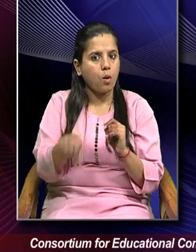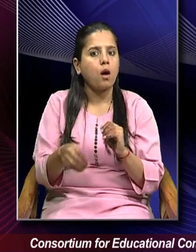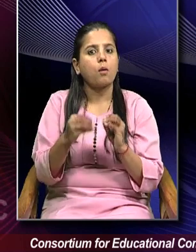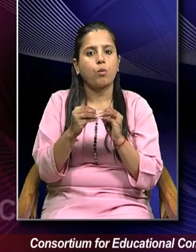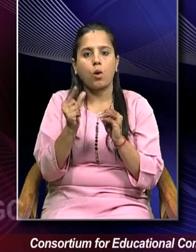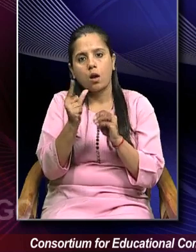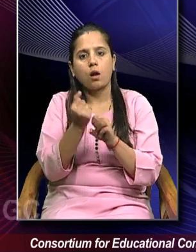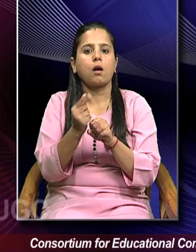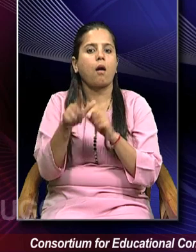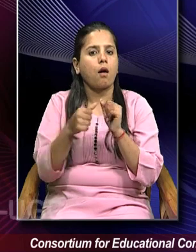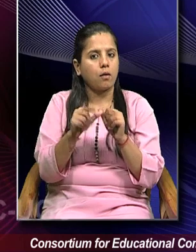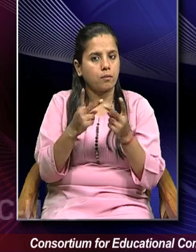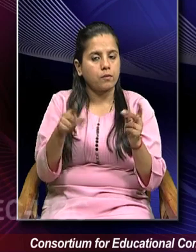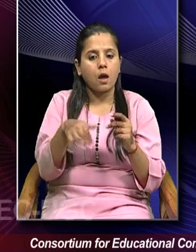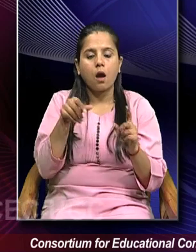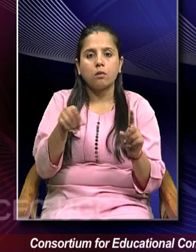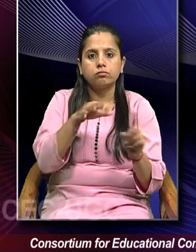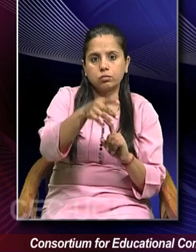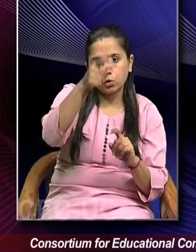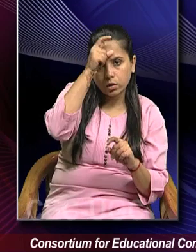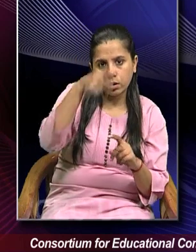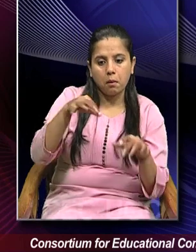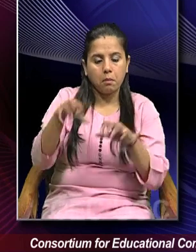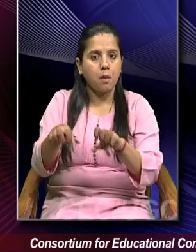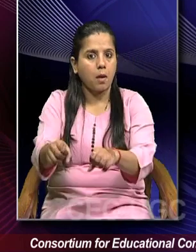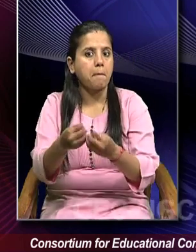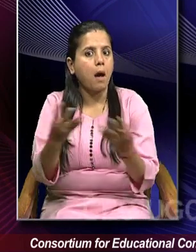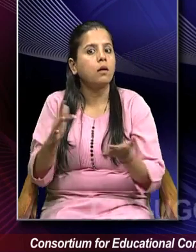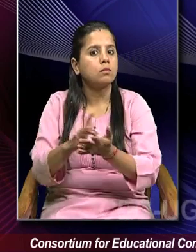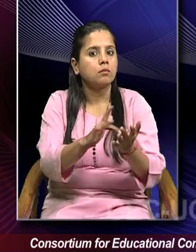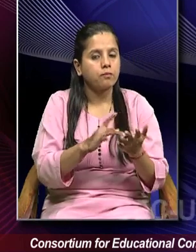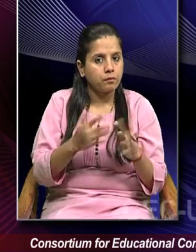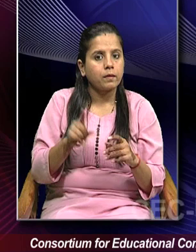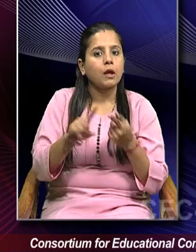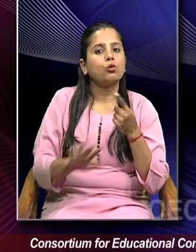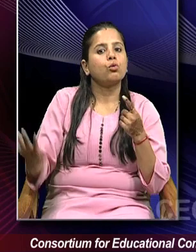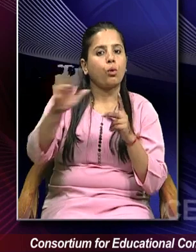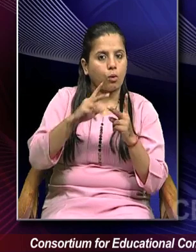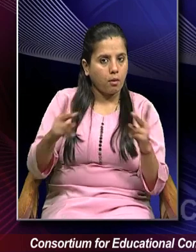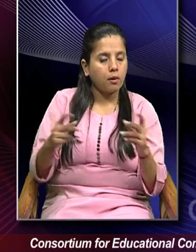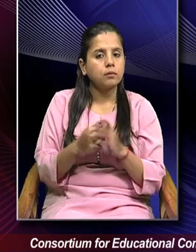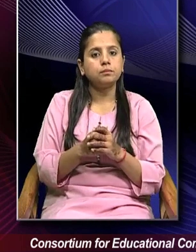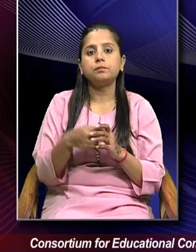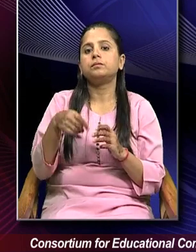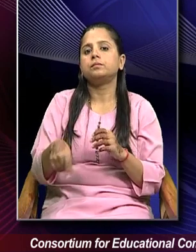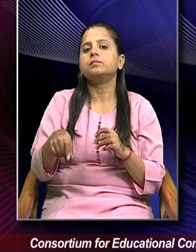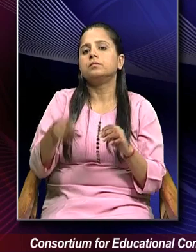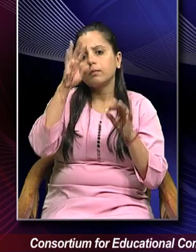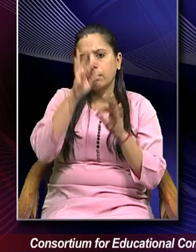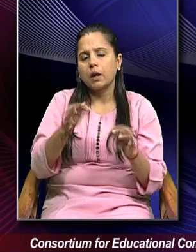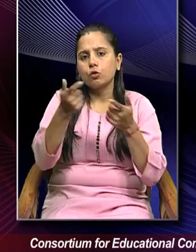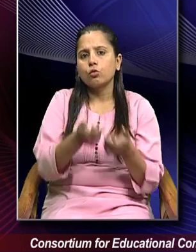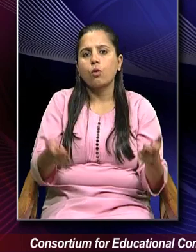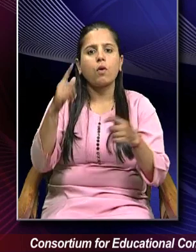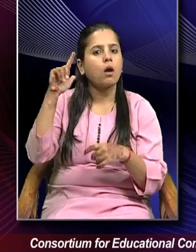Bulgaria, and how it attacked Turkey and captured most of her territory in Europe. And at a peace conference at London,